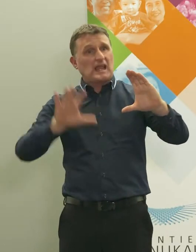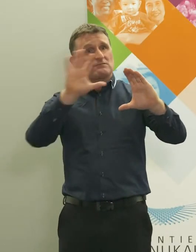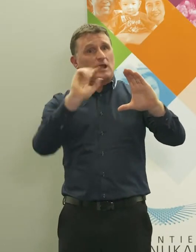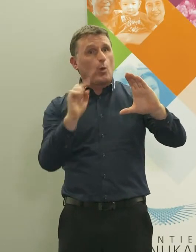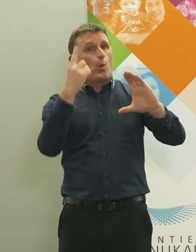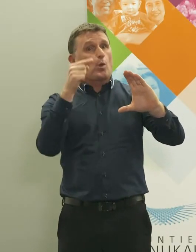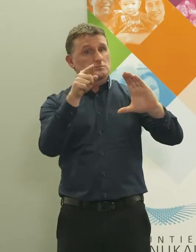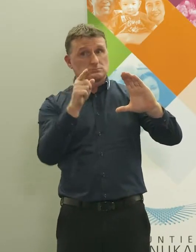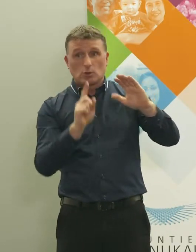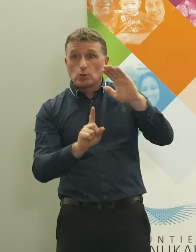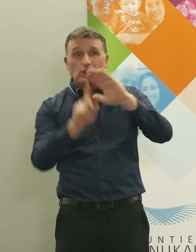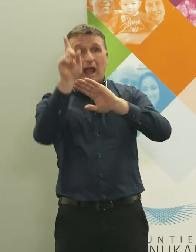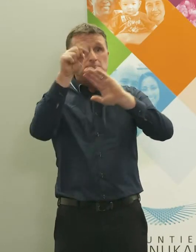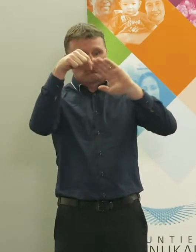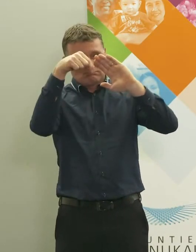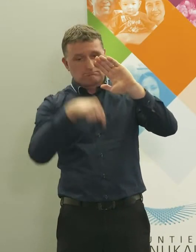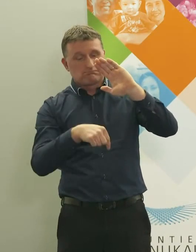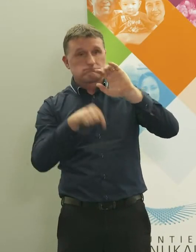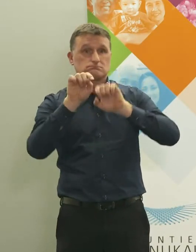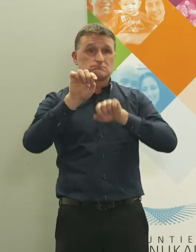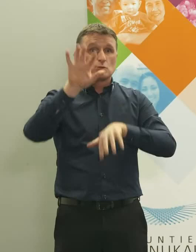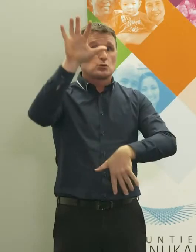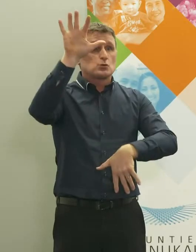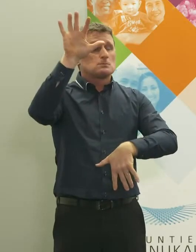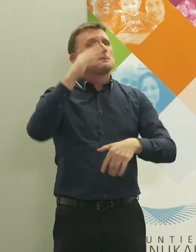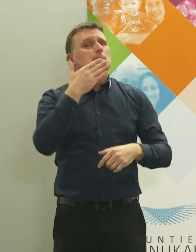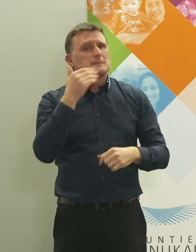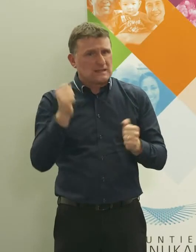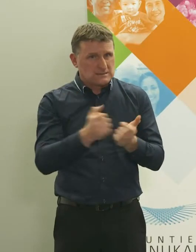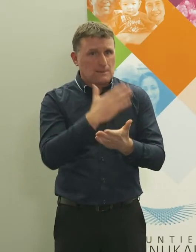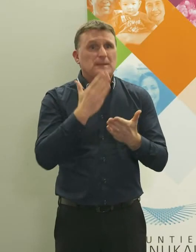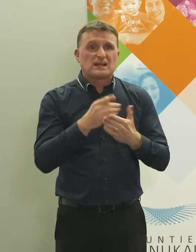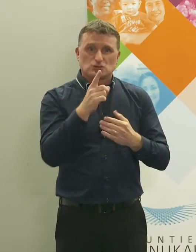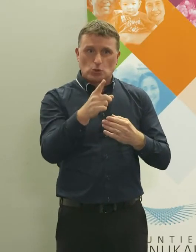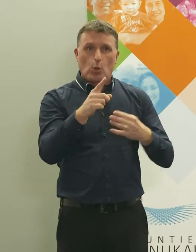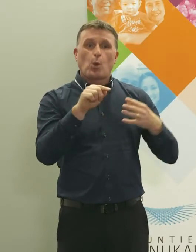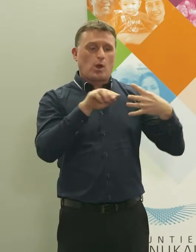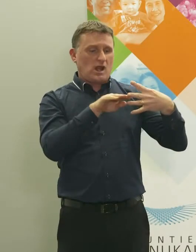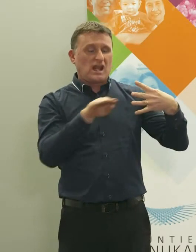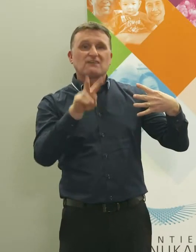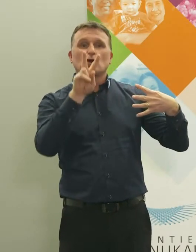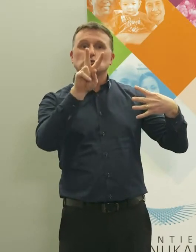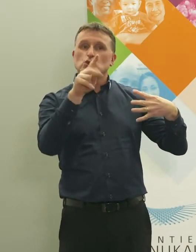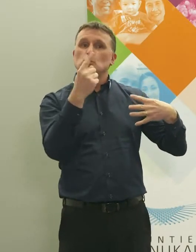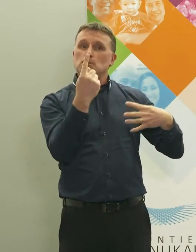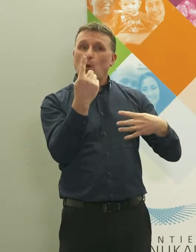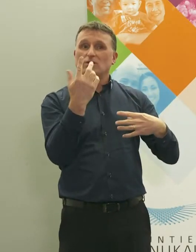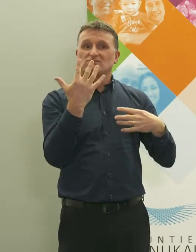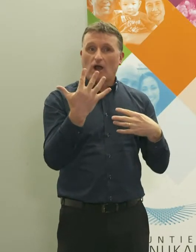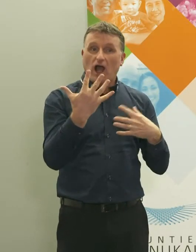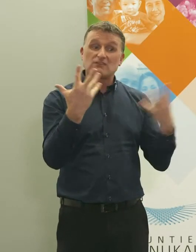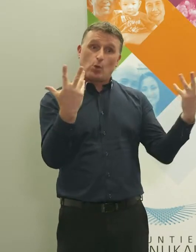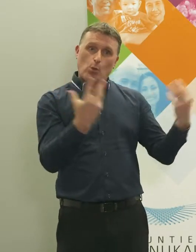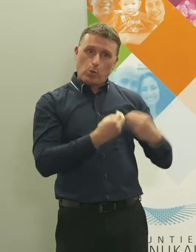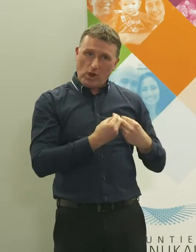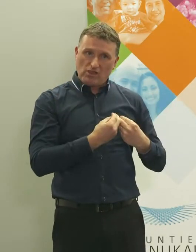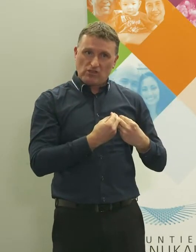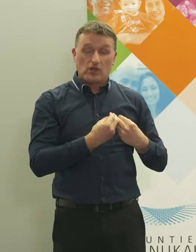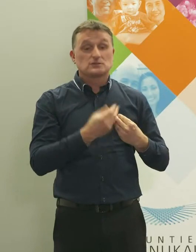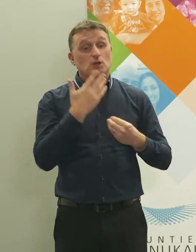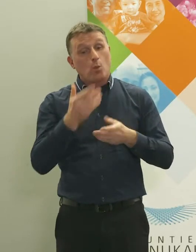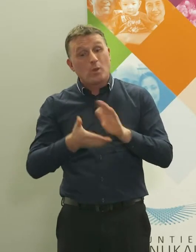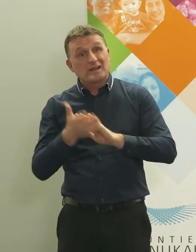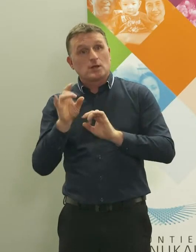message remains, please take your enhanced alert level with you. So act as if you are still in Auckland when